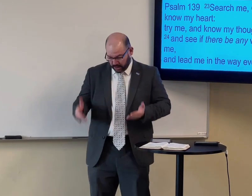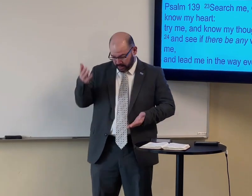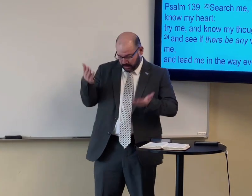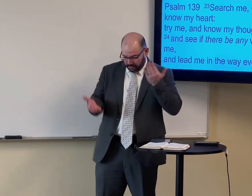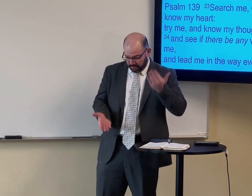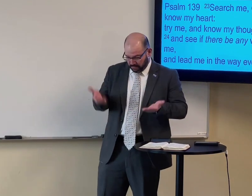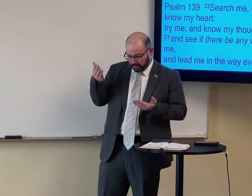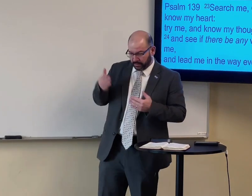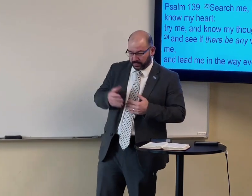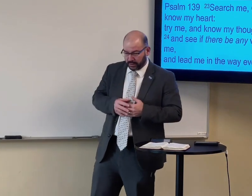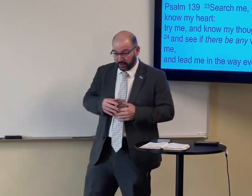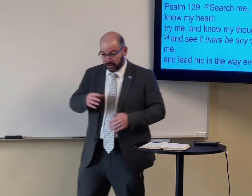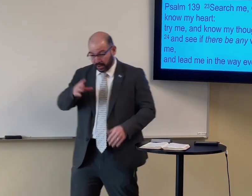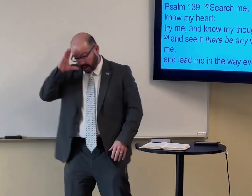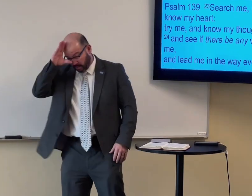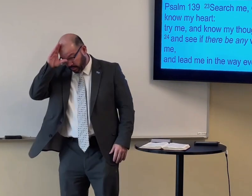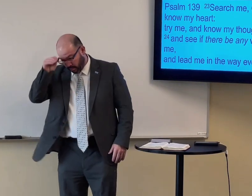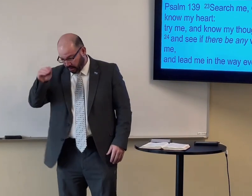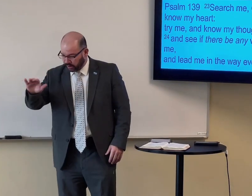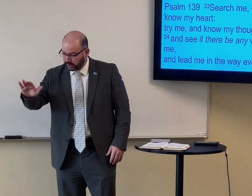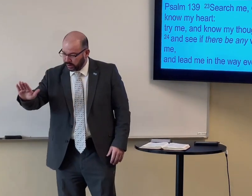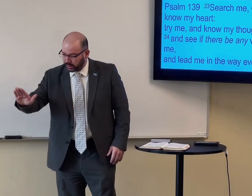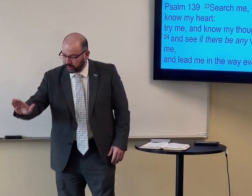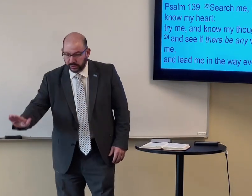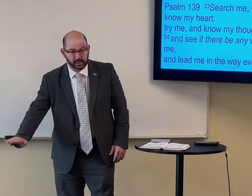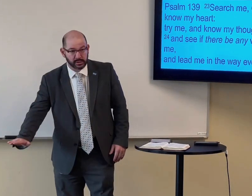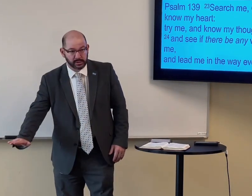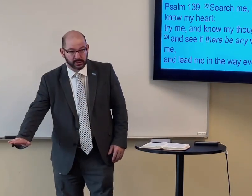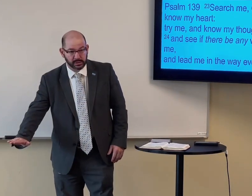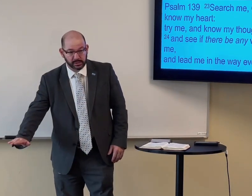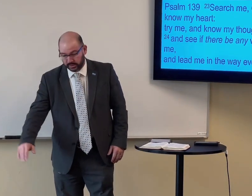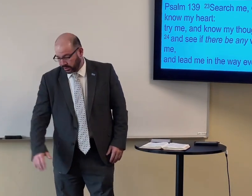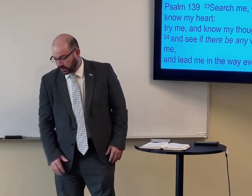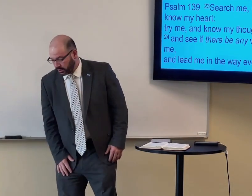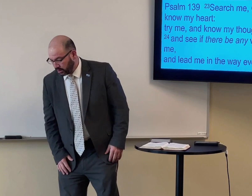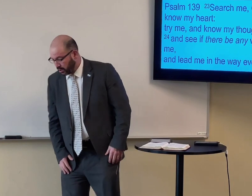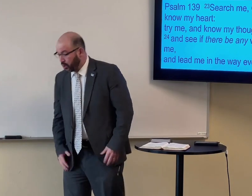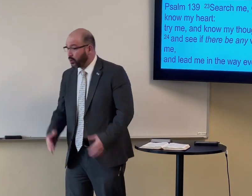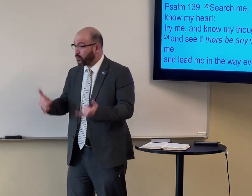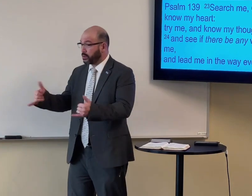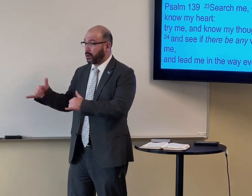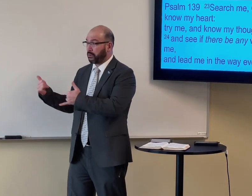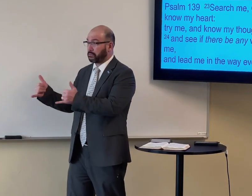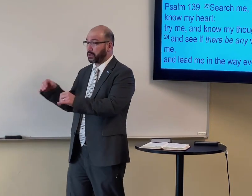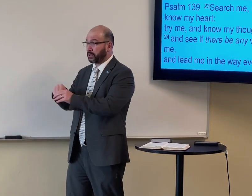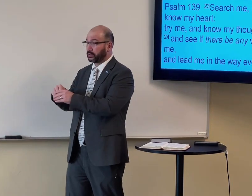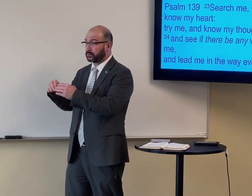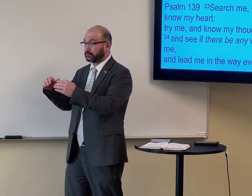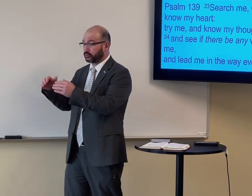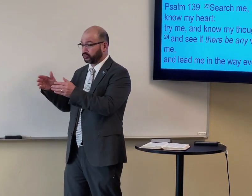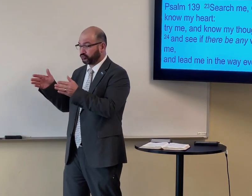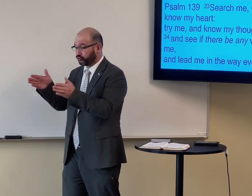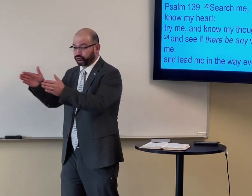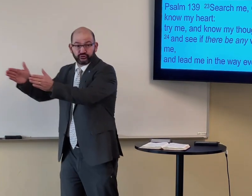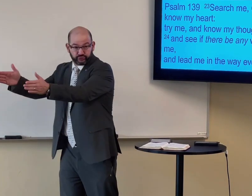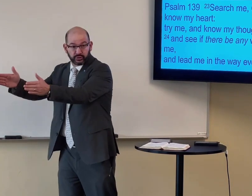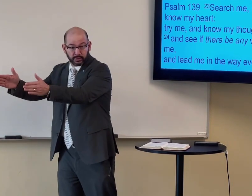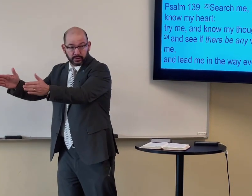For example, maybe a boy, you know, a young boy. He's playing in the